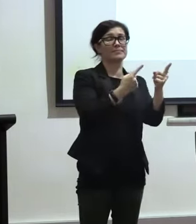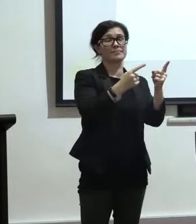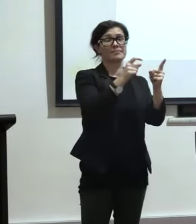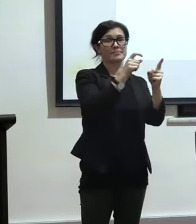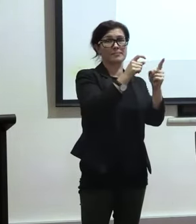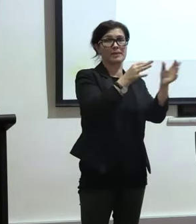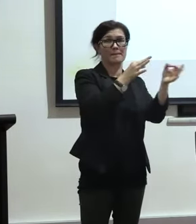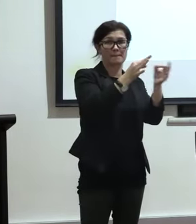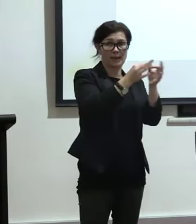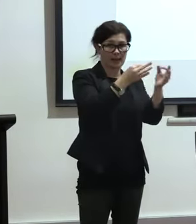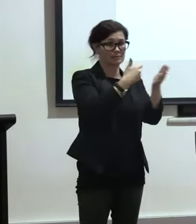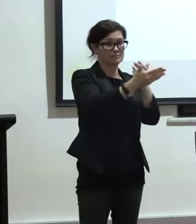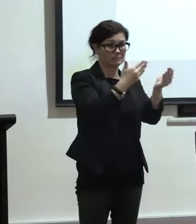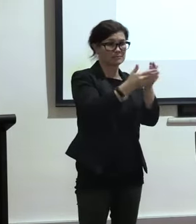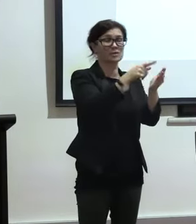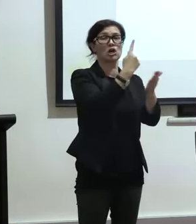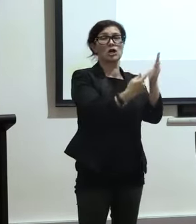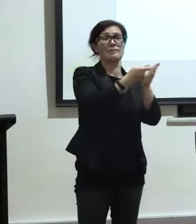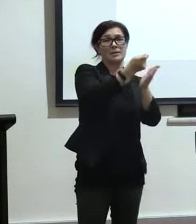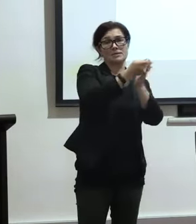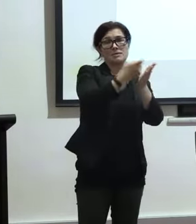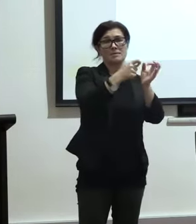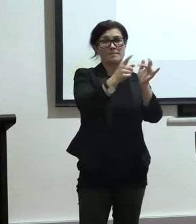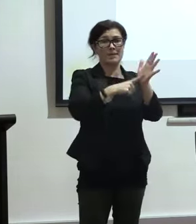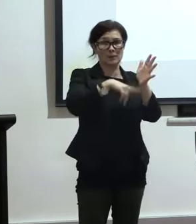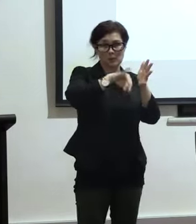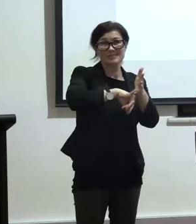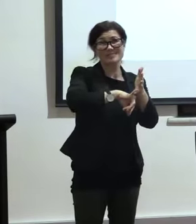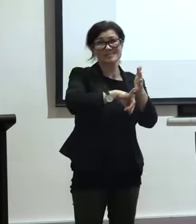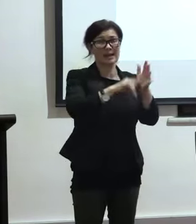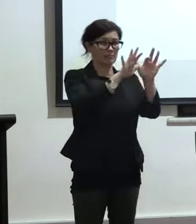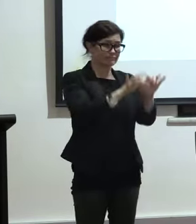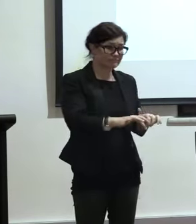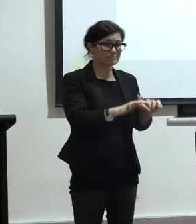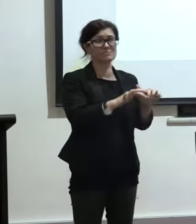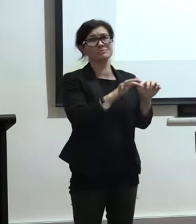the generating of statements and that type of thing. Yep.